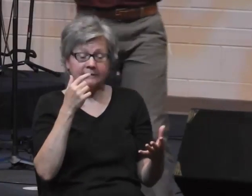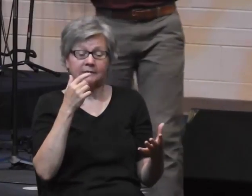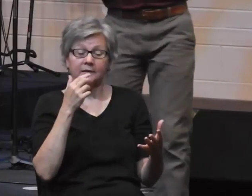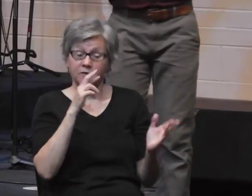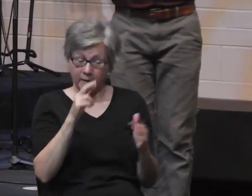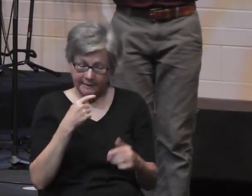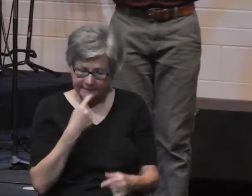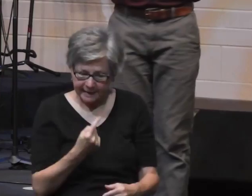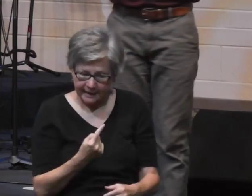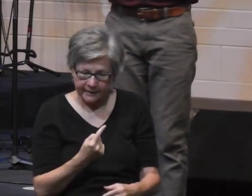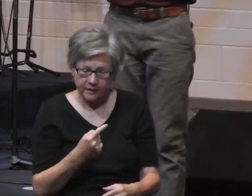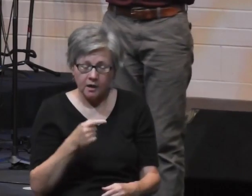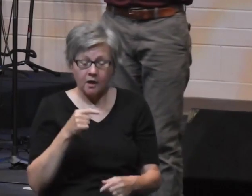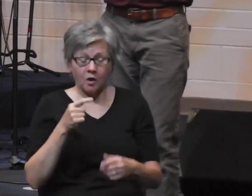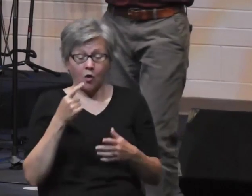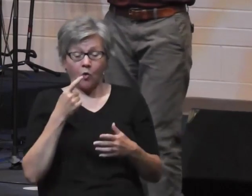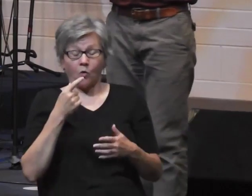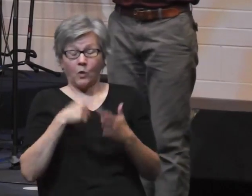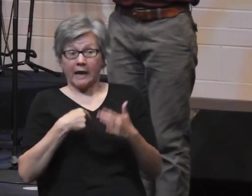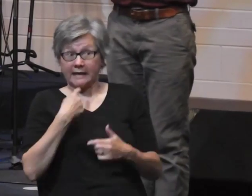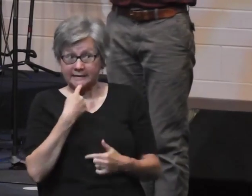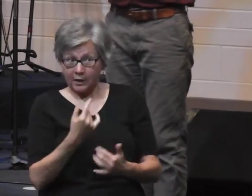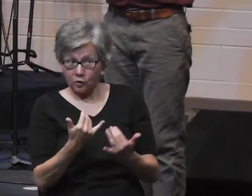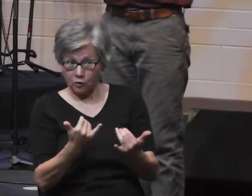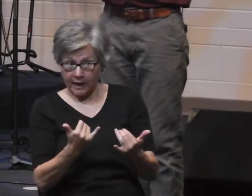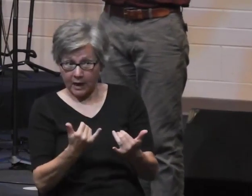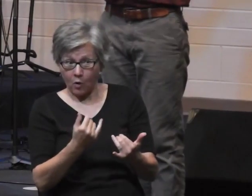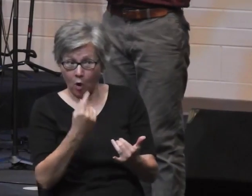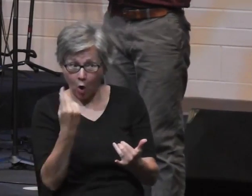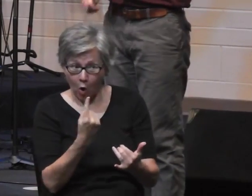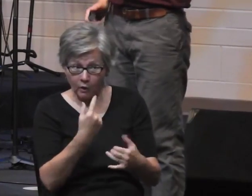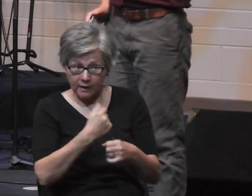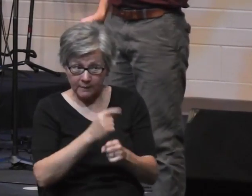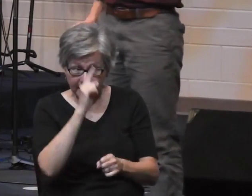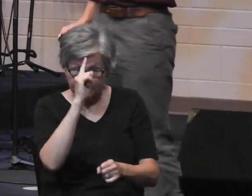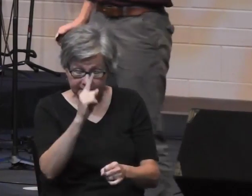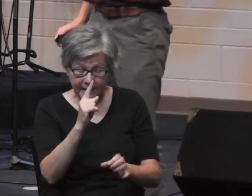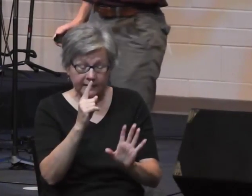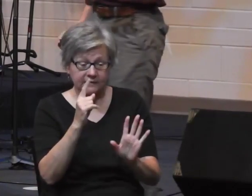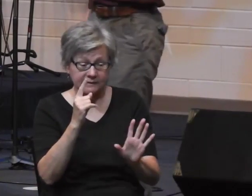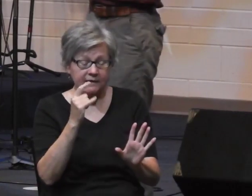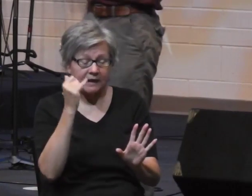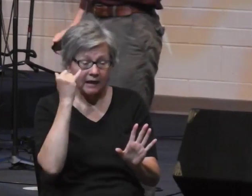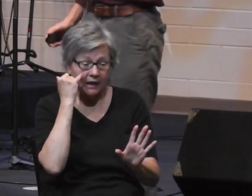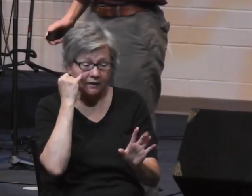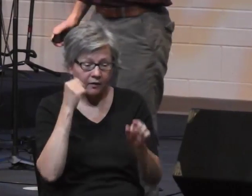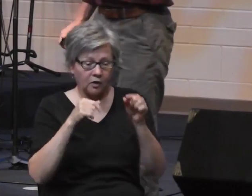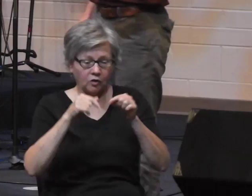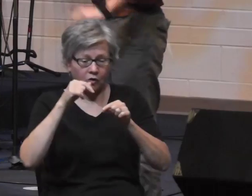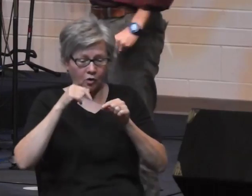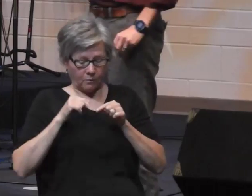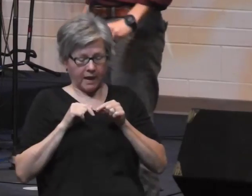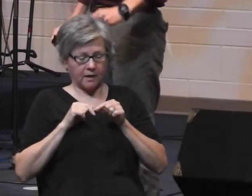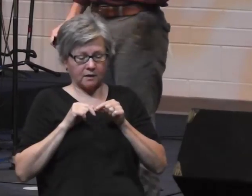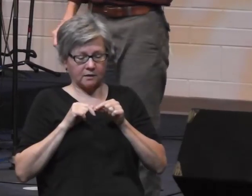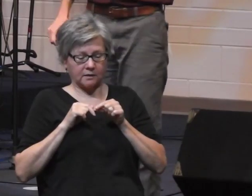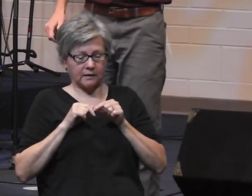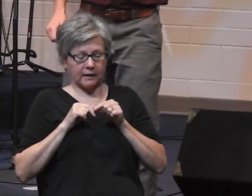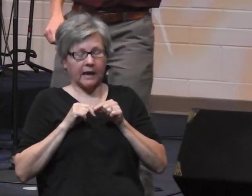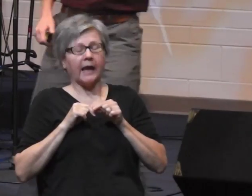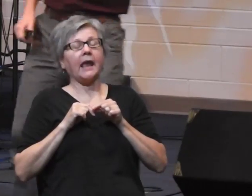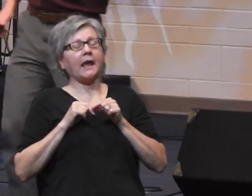first understood Romans chapter 1 through 11, which is Paul's presentation and explanation of the